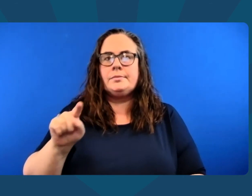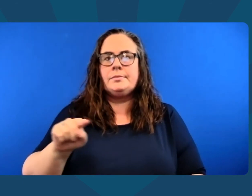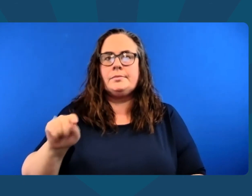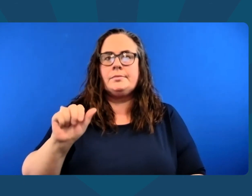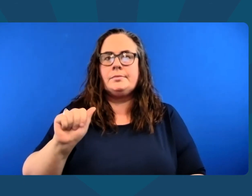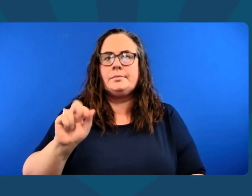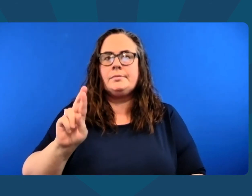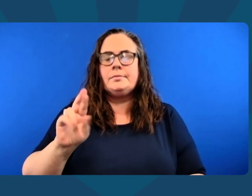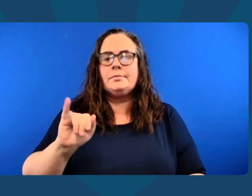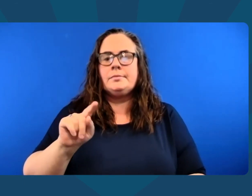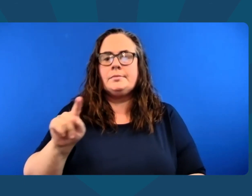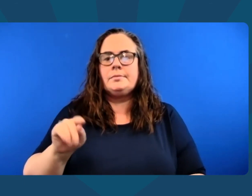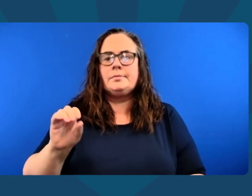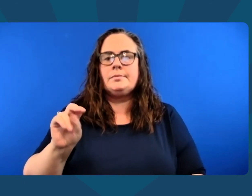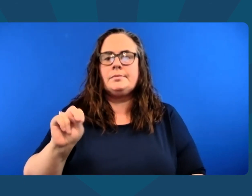cesarchavezarizona.com.